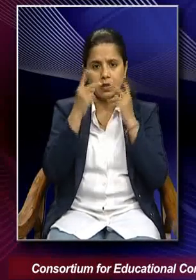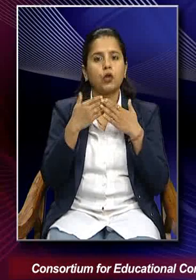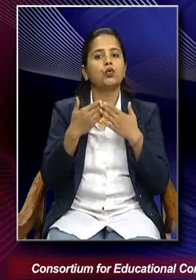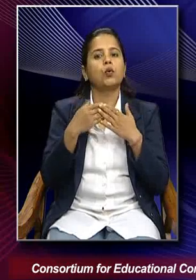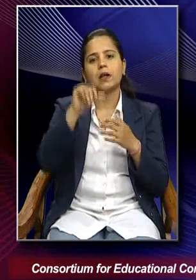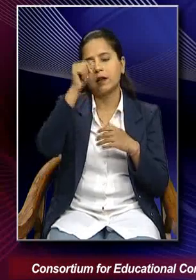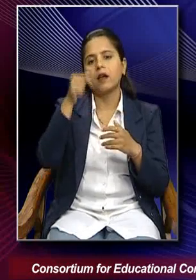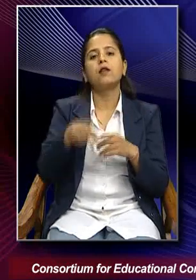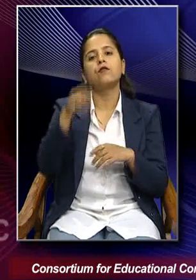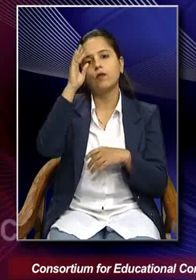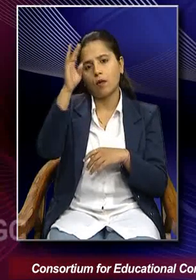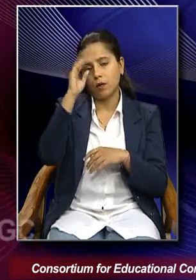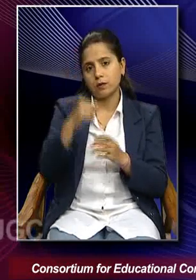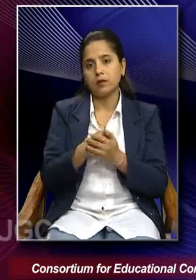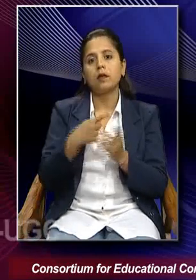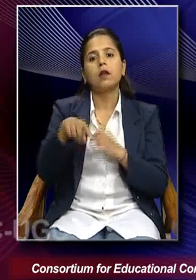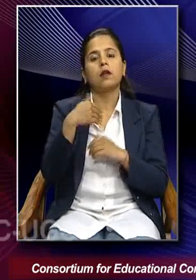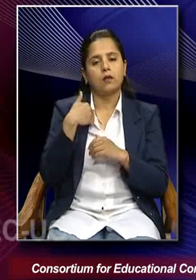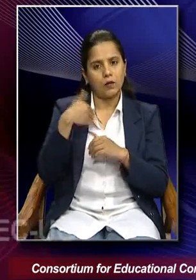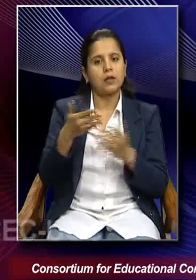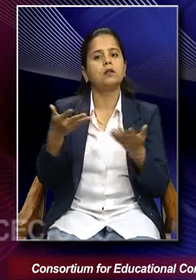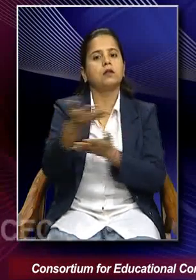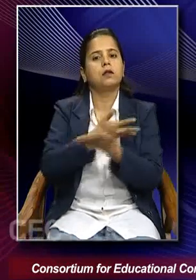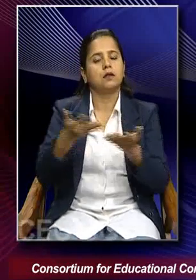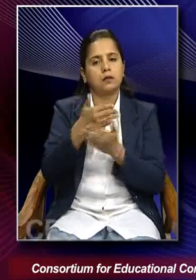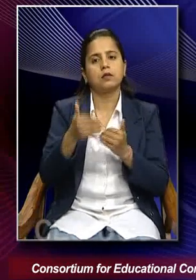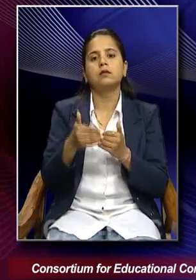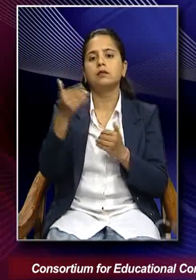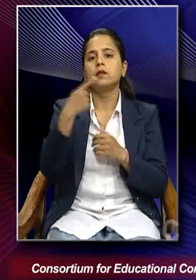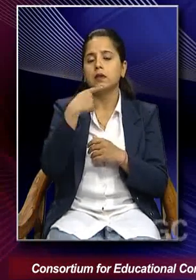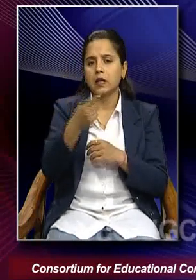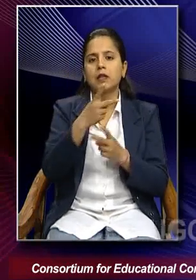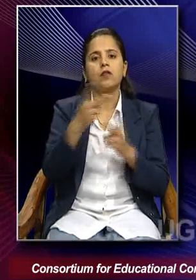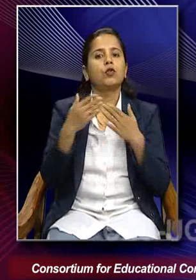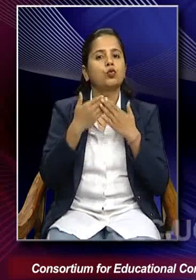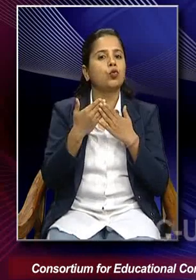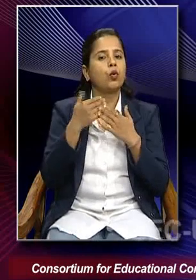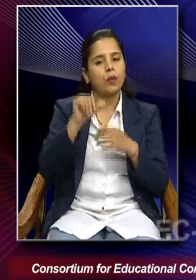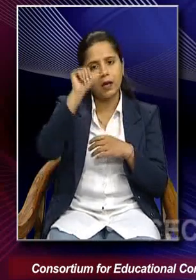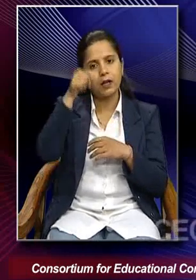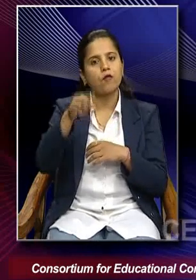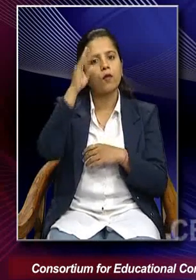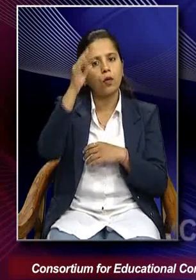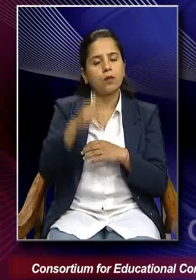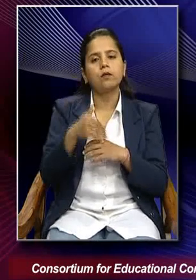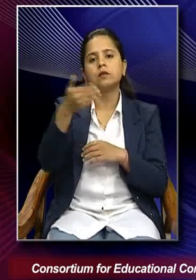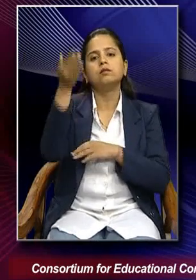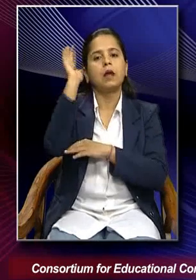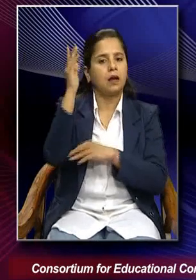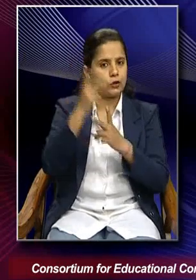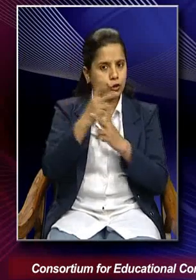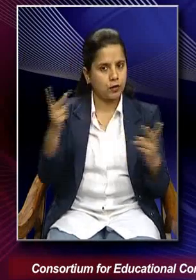Indian philosophy, which we will be discussing as we will discuss different schools of Indian philosophy in our upcoming